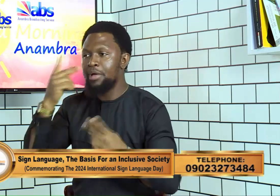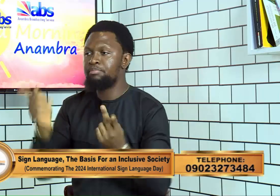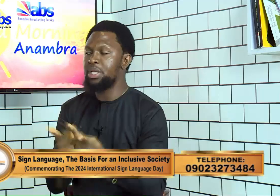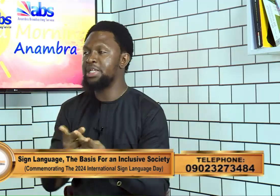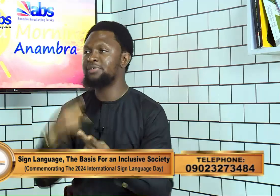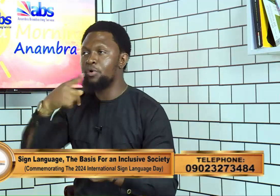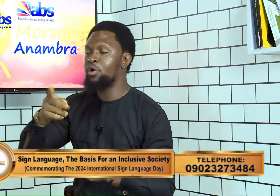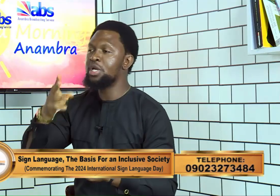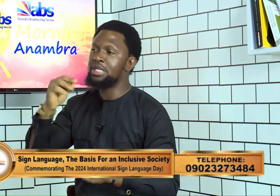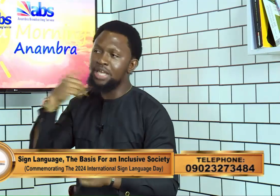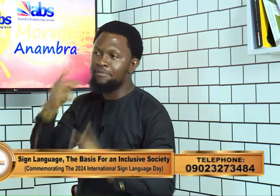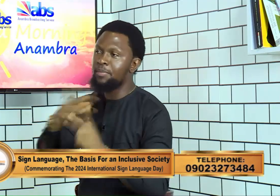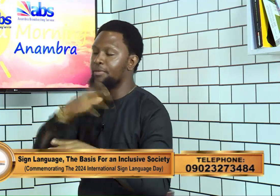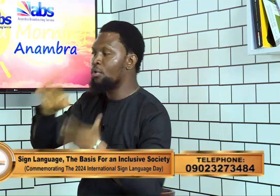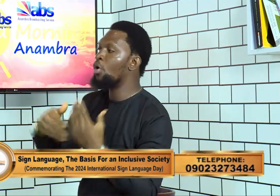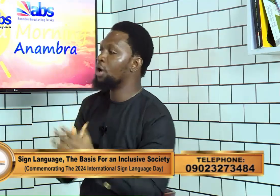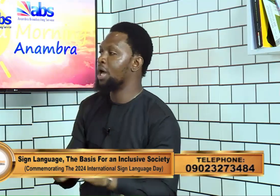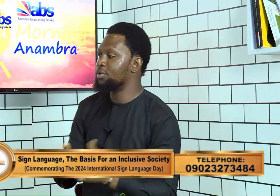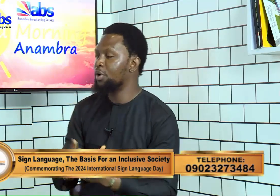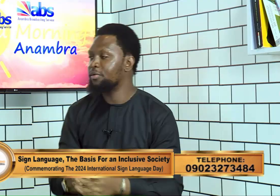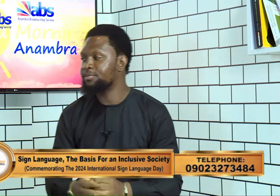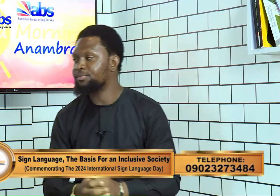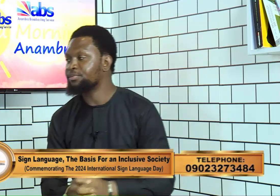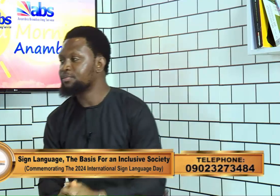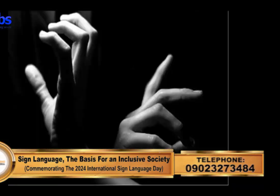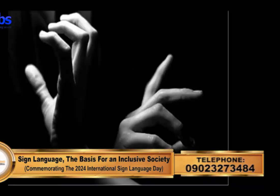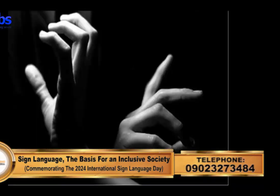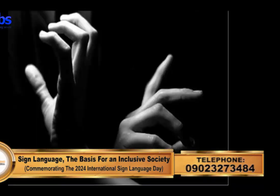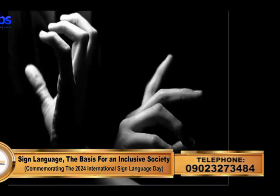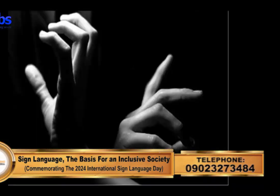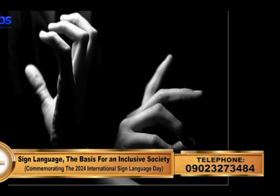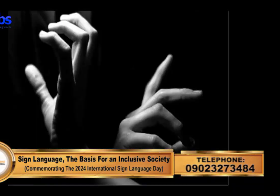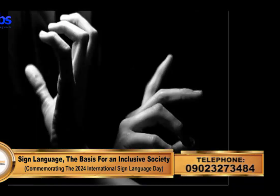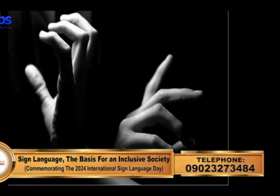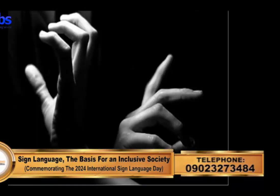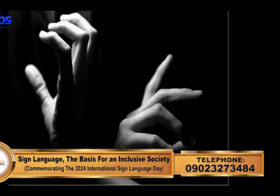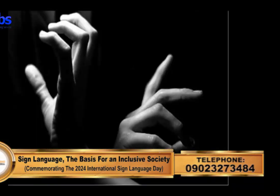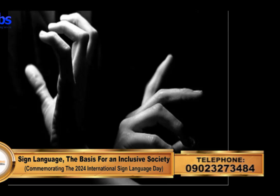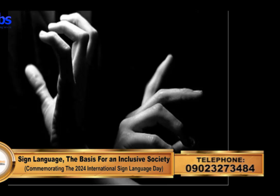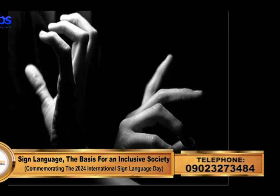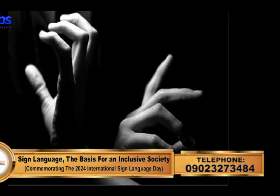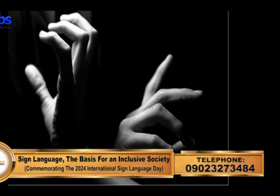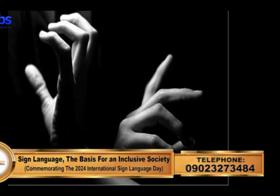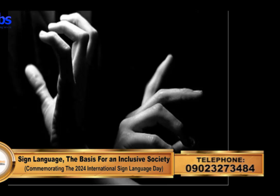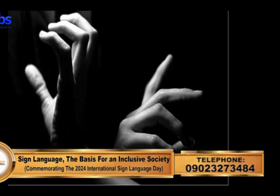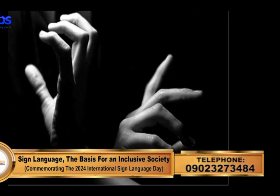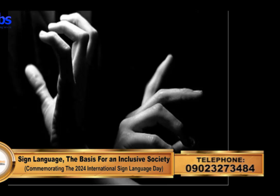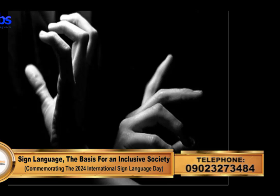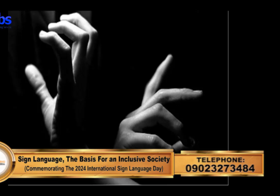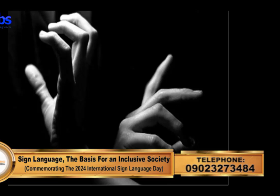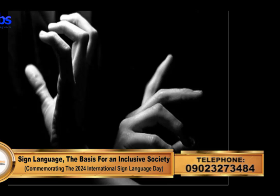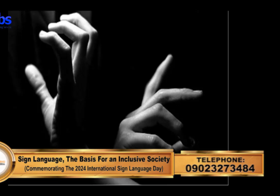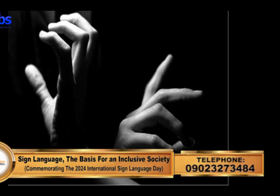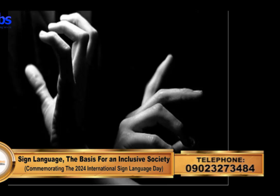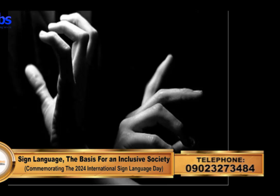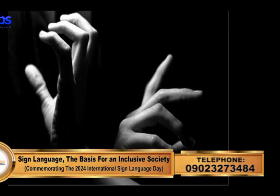better place for the deaf people and for all as well. All right. Again, talking about the American Sign Language, let me